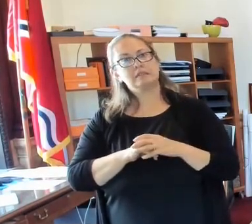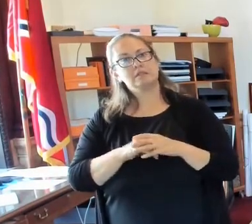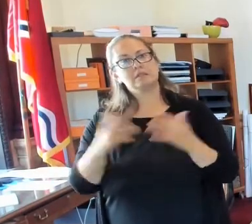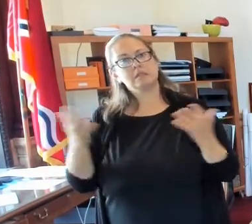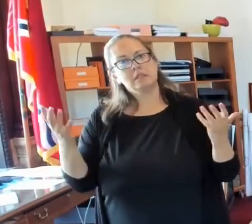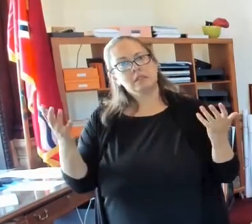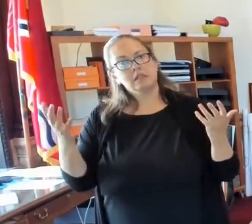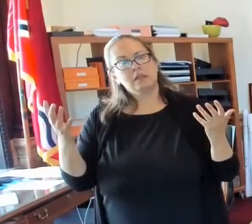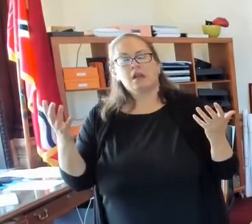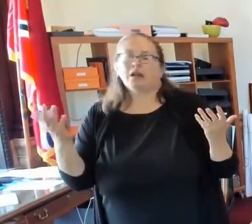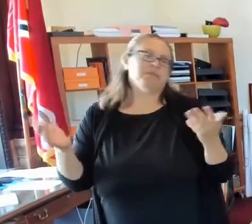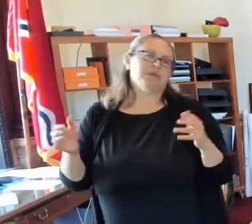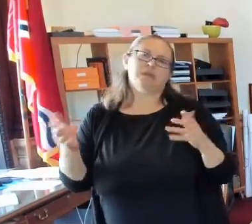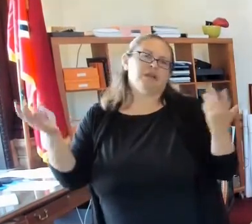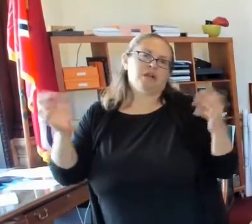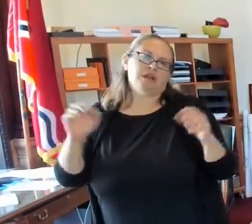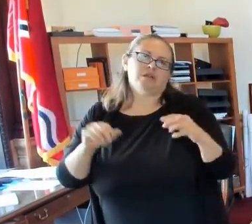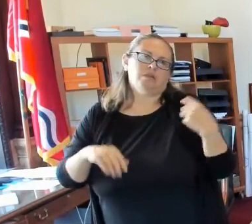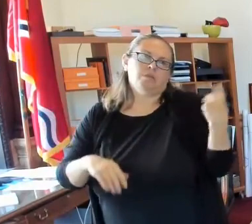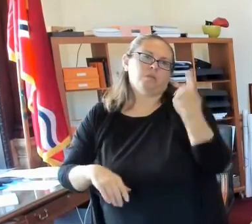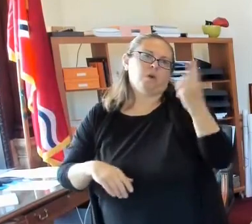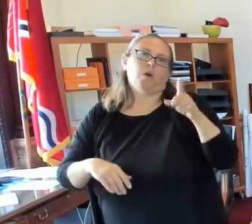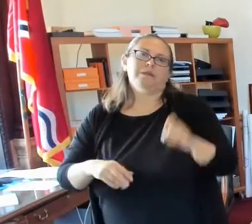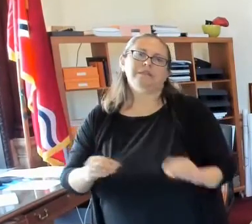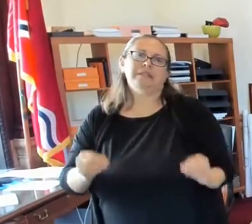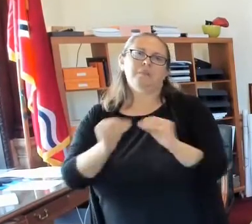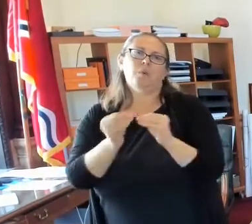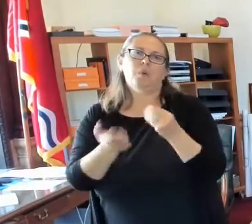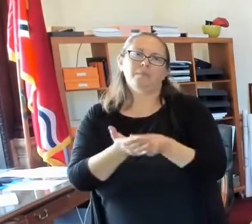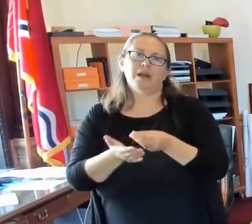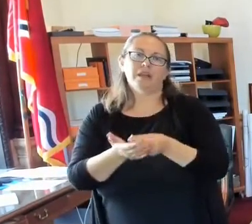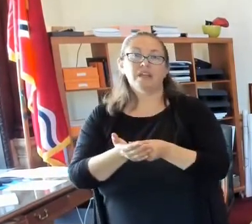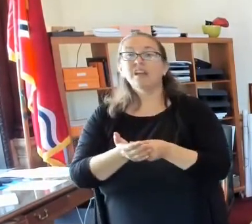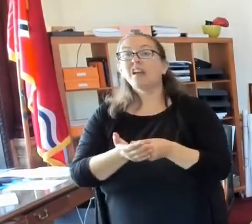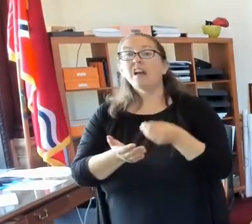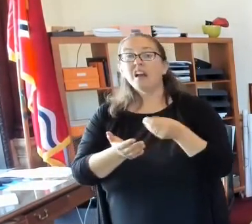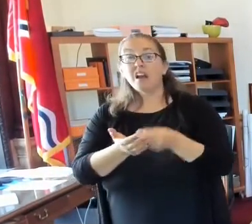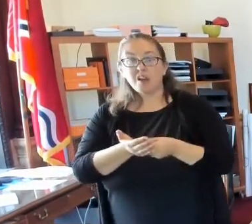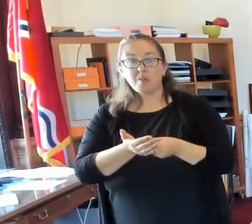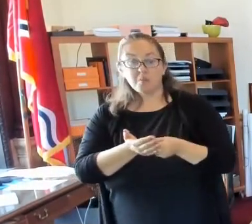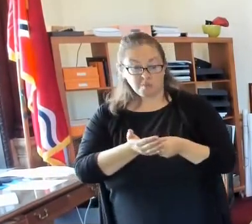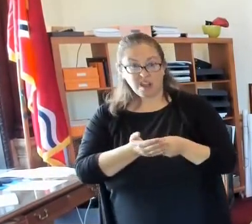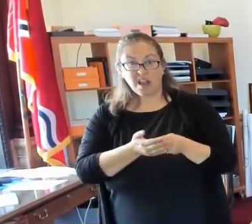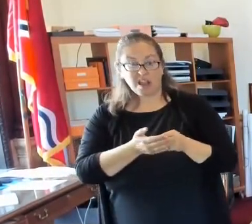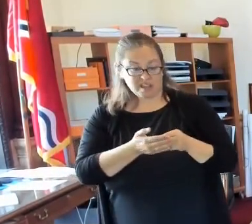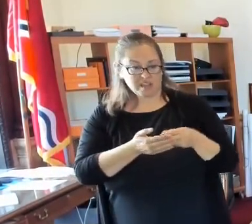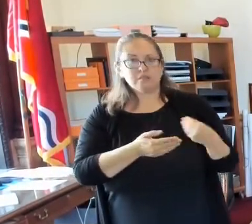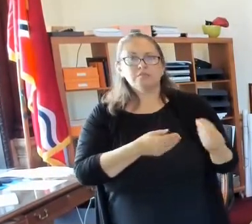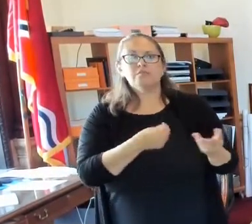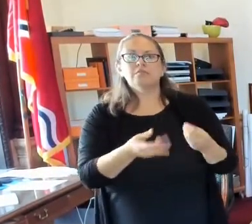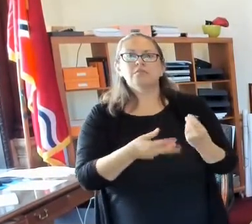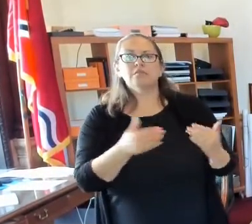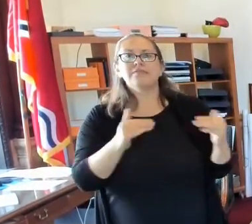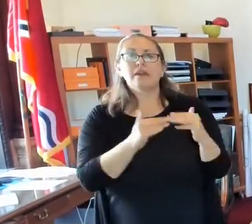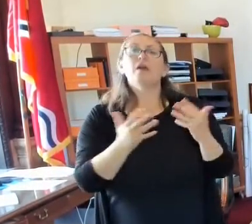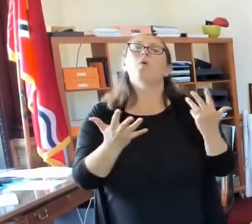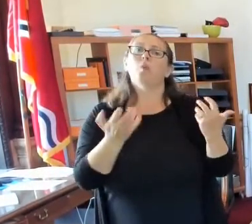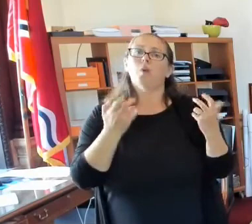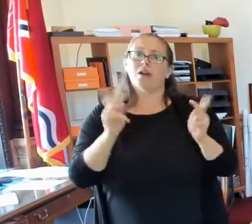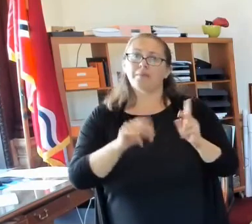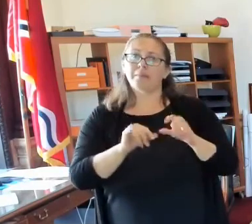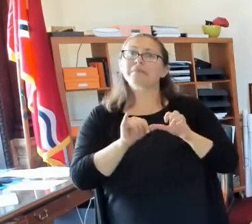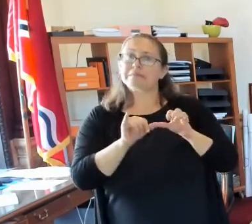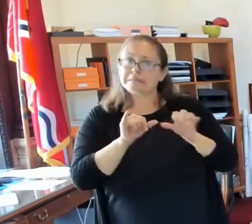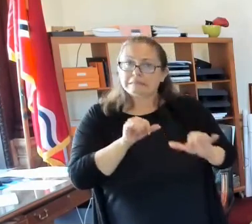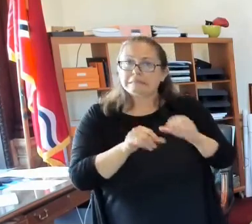you can always use more money. We've got to use this money very judiciously. We're trying to keep people in their homes,